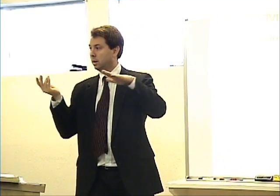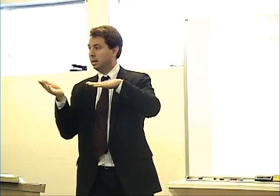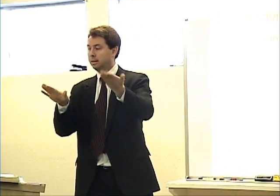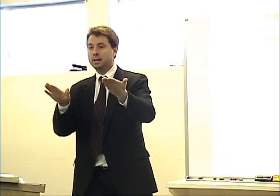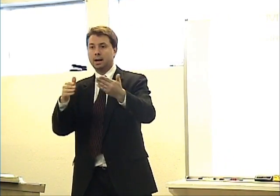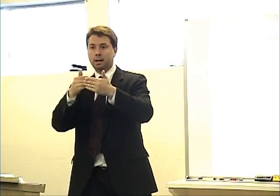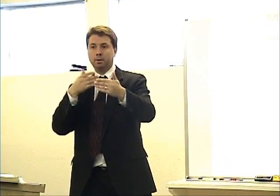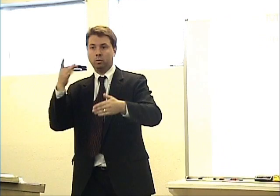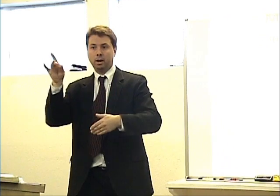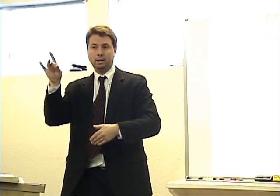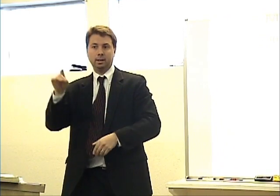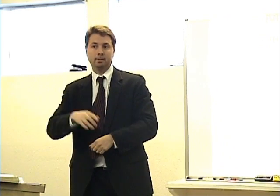5 of 63 die before I